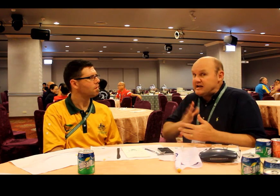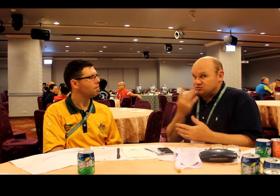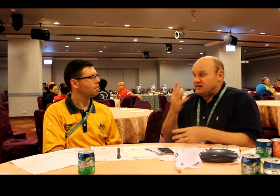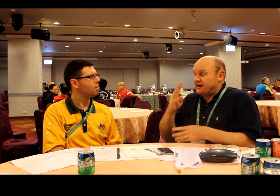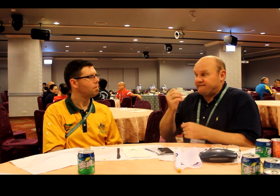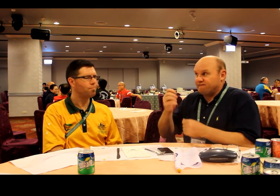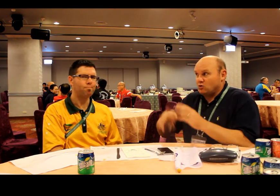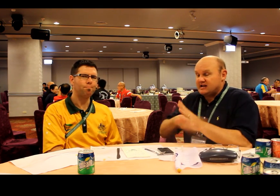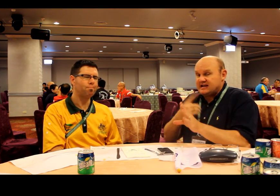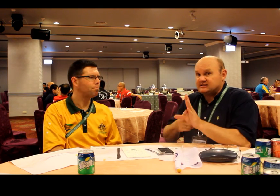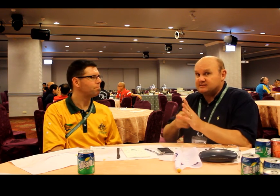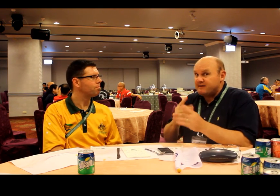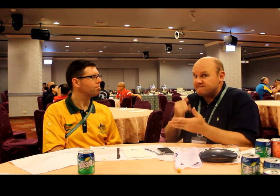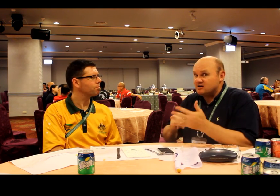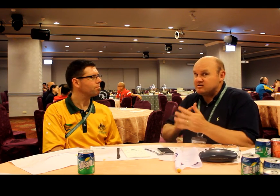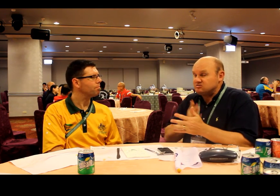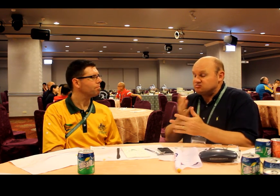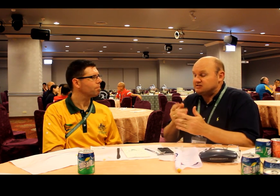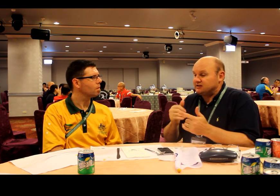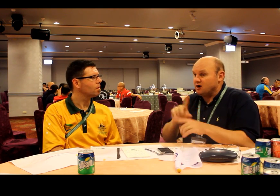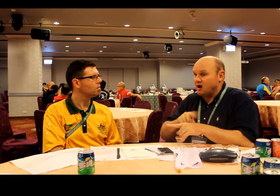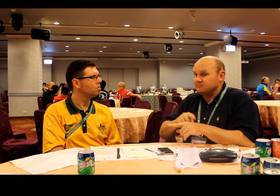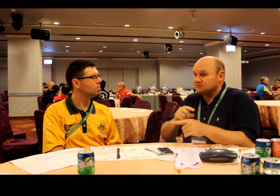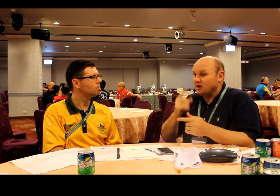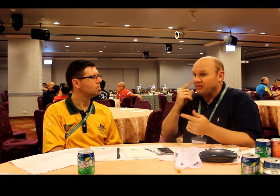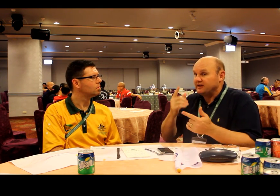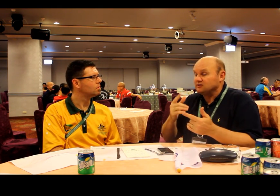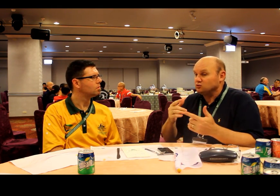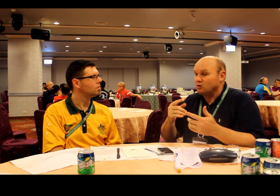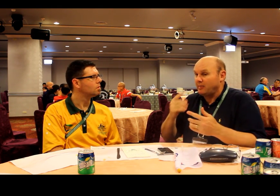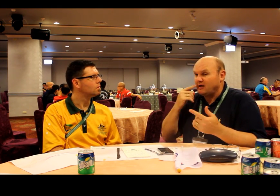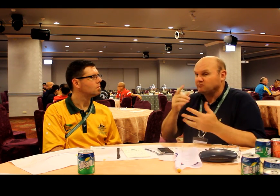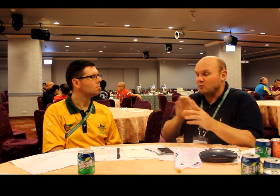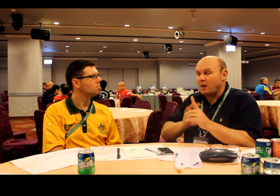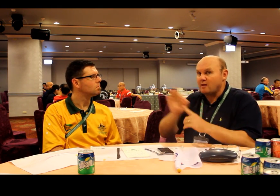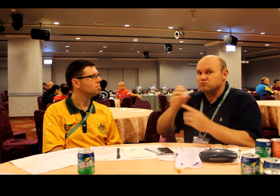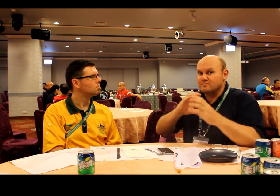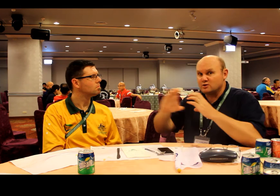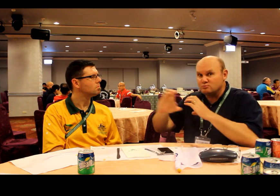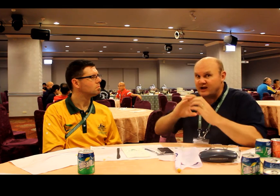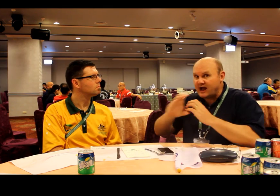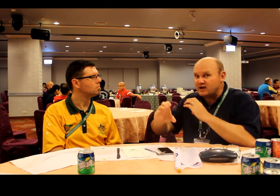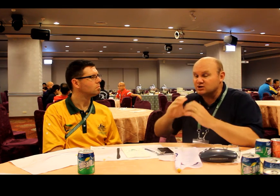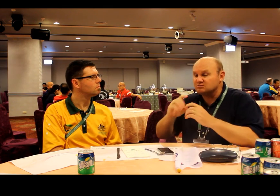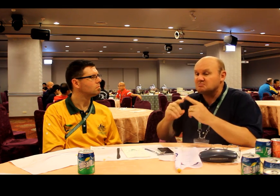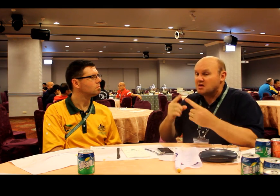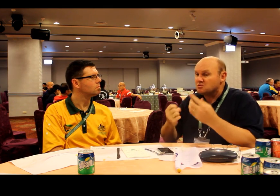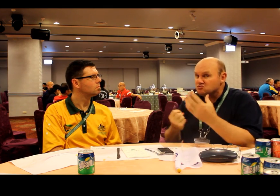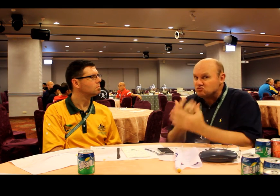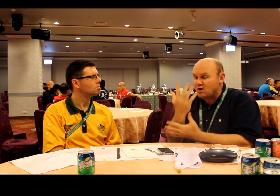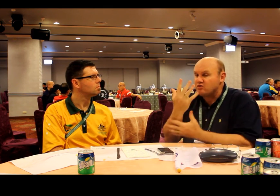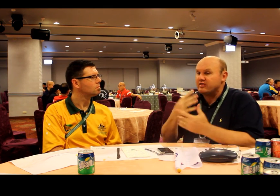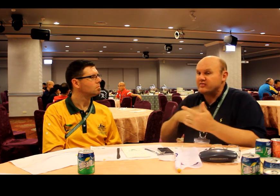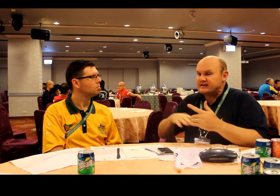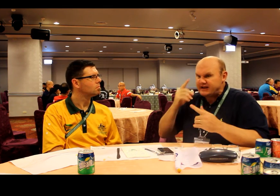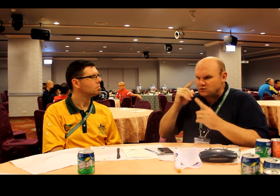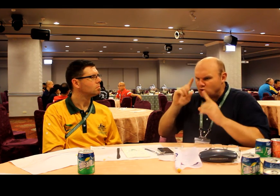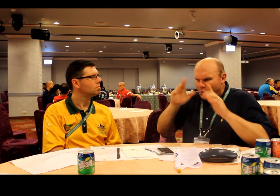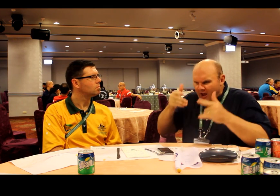in the future. Yeah, so every 4 years, I mean the next 4 years will be an interesting time, but hopefully we'll see a lot of improvement with communication, the